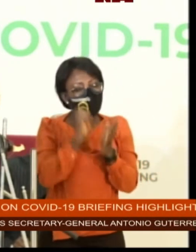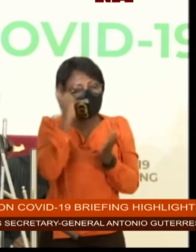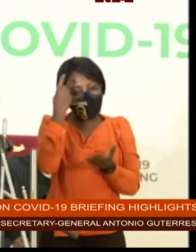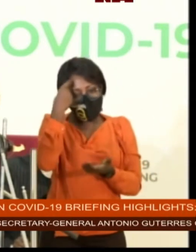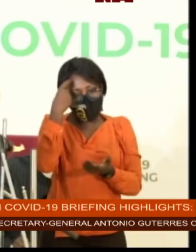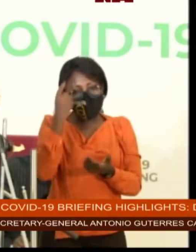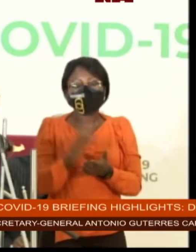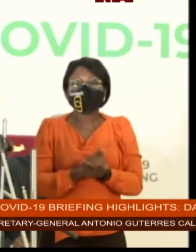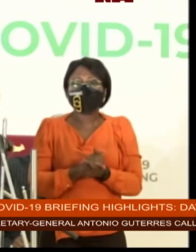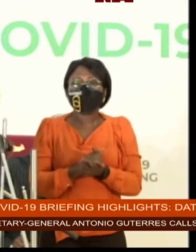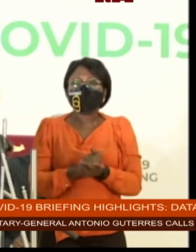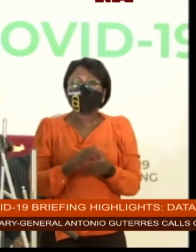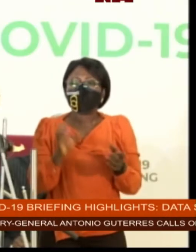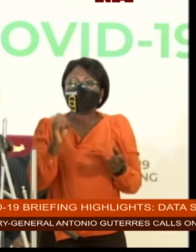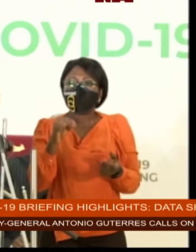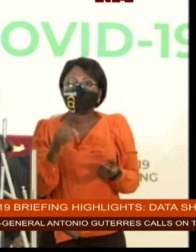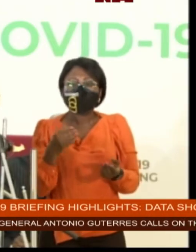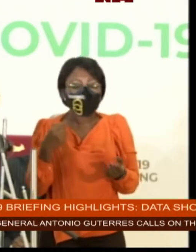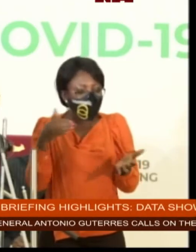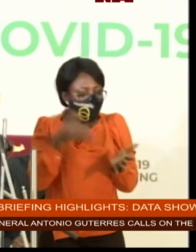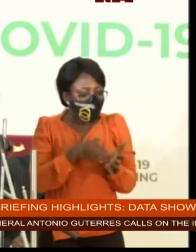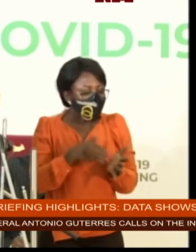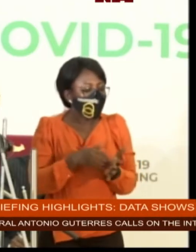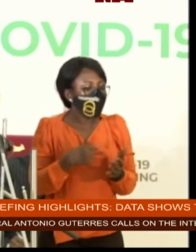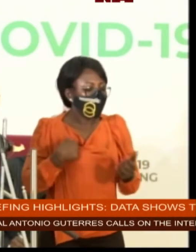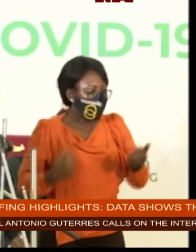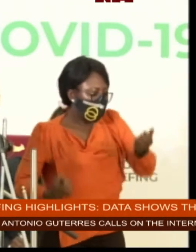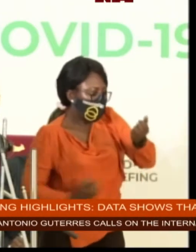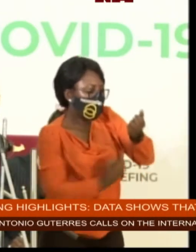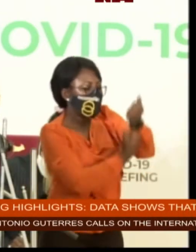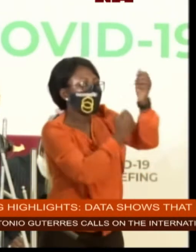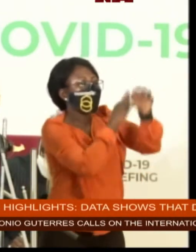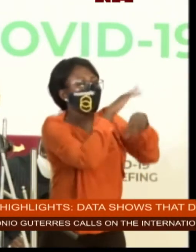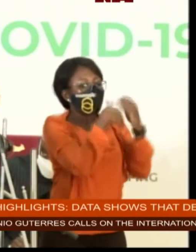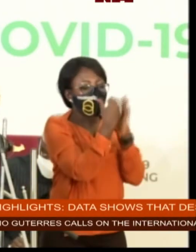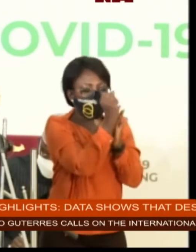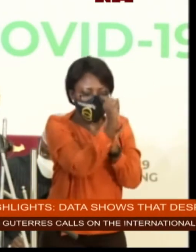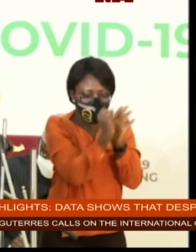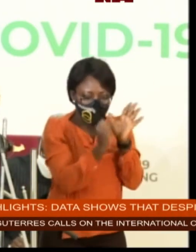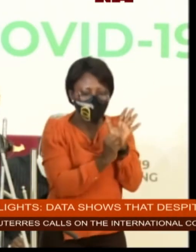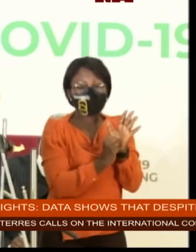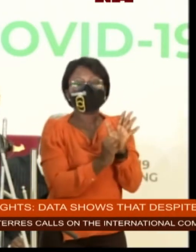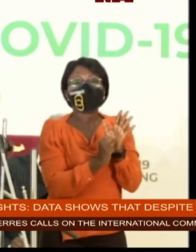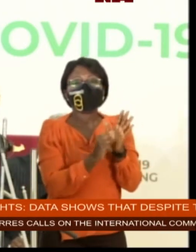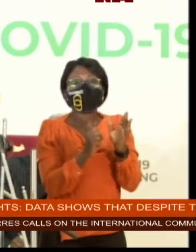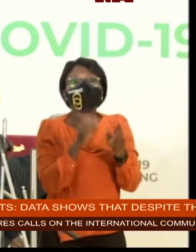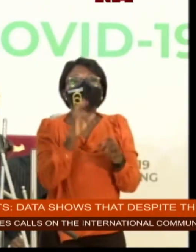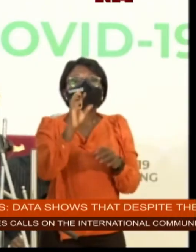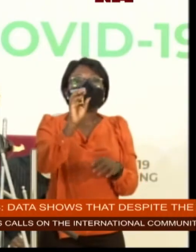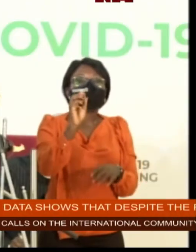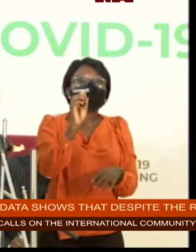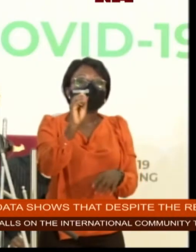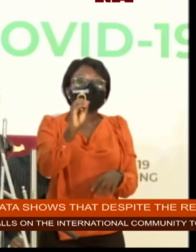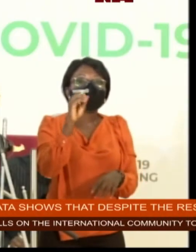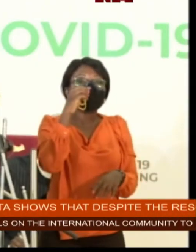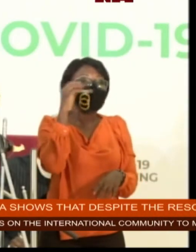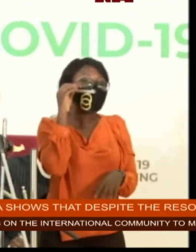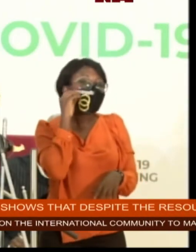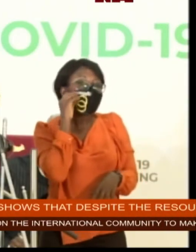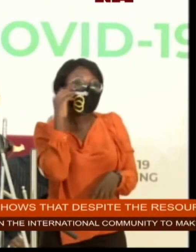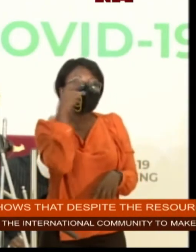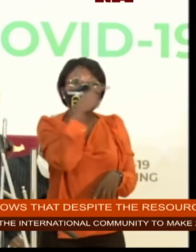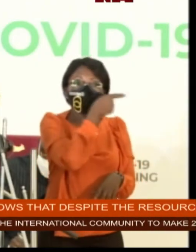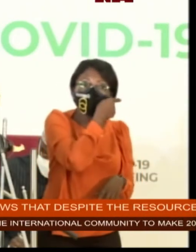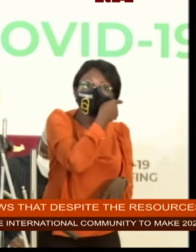health. So again, we've supported every state to bear two. Ogun and Jigawa are now